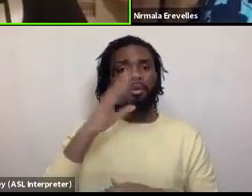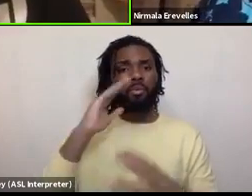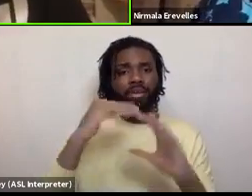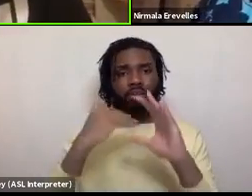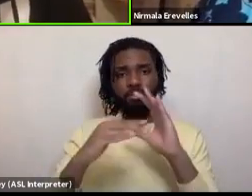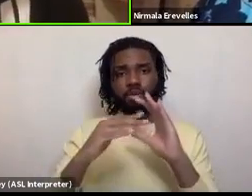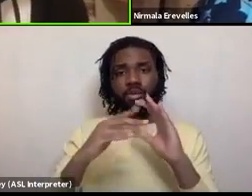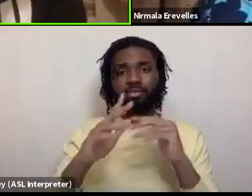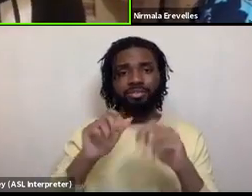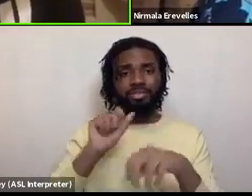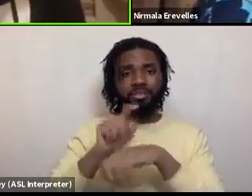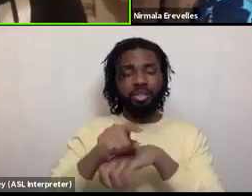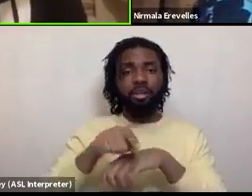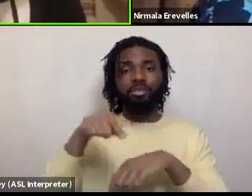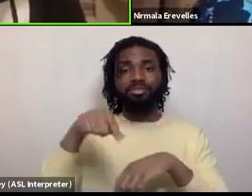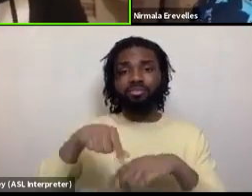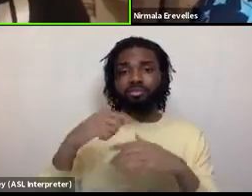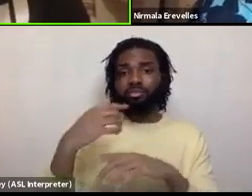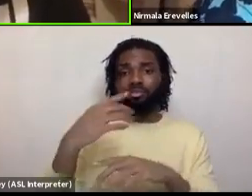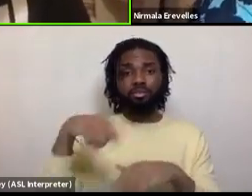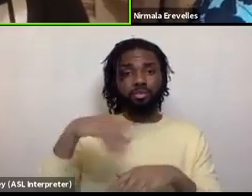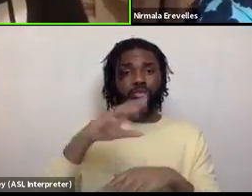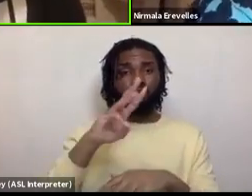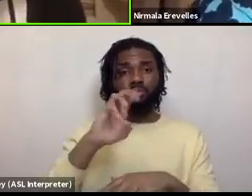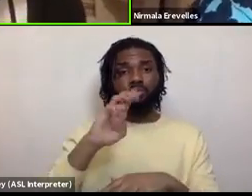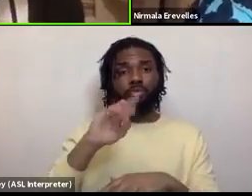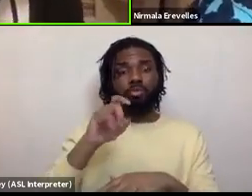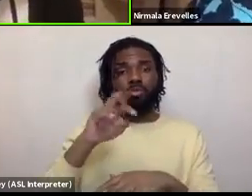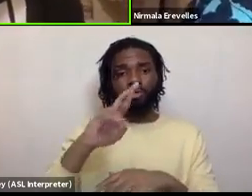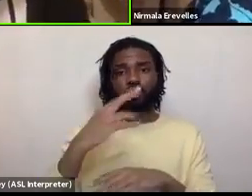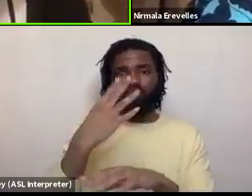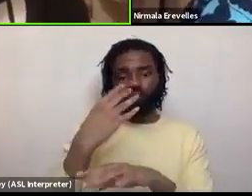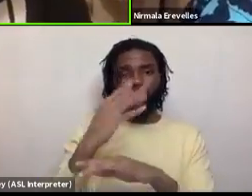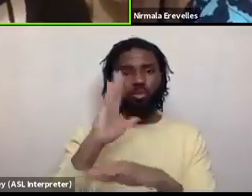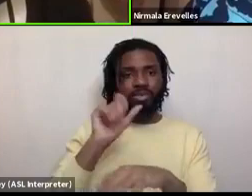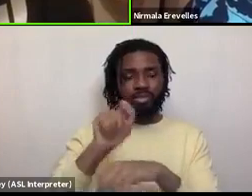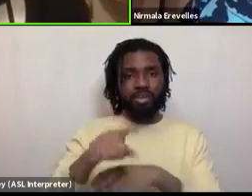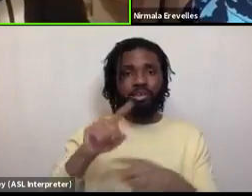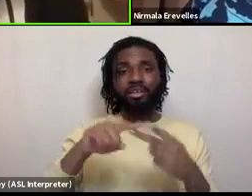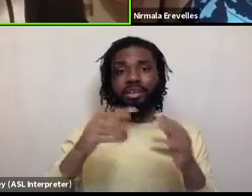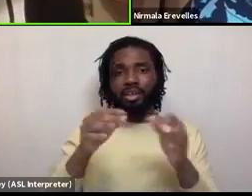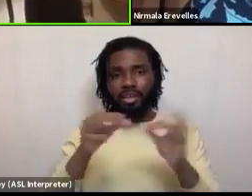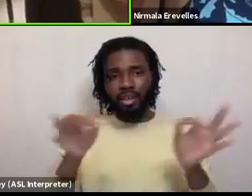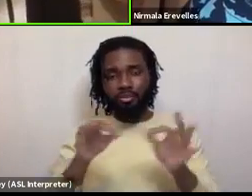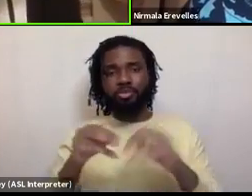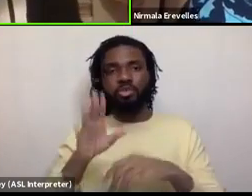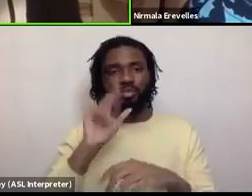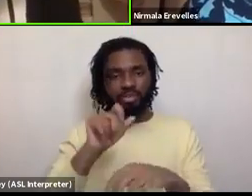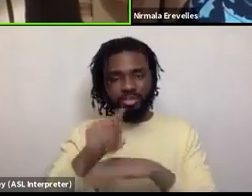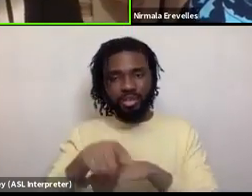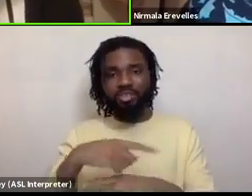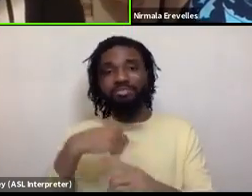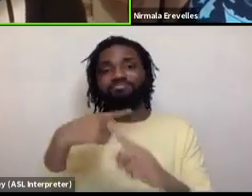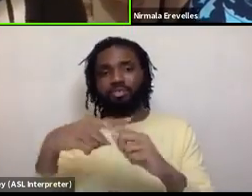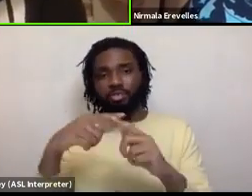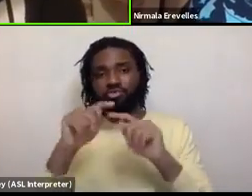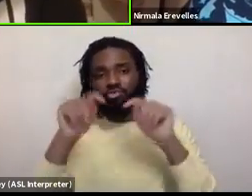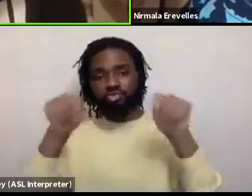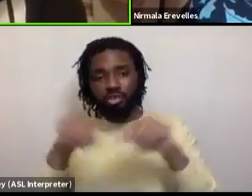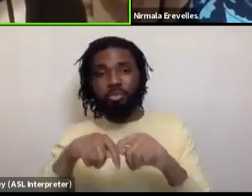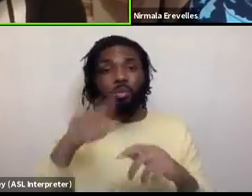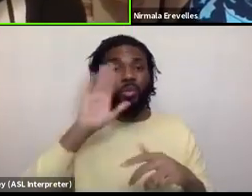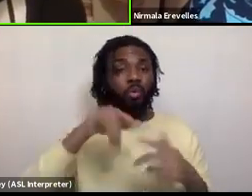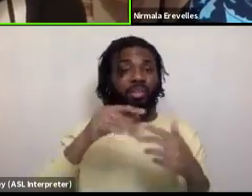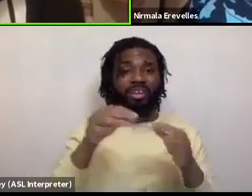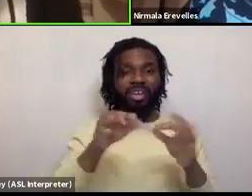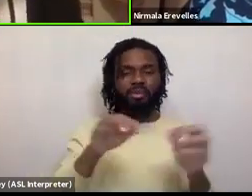webinar along with the transcript. I know there was issues with the caption. For that, I apologize, and we will attempt to get that figured